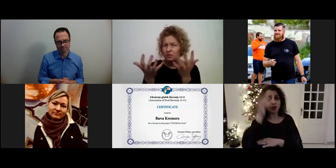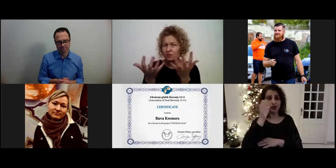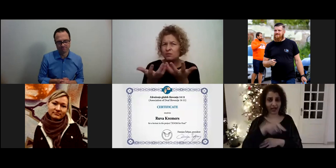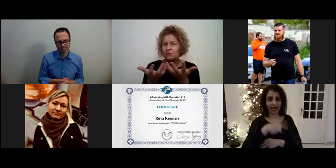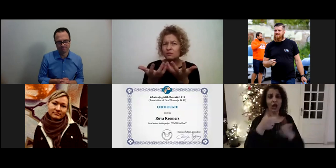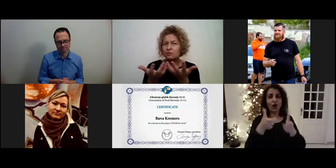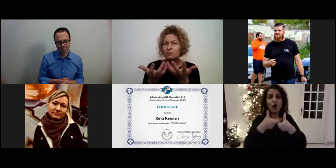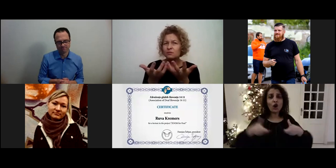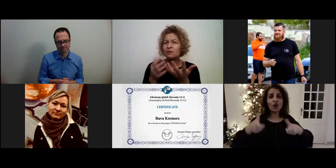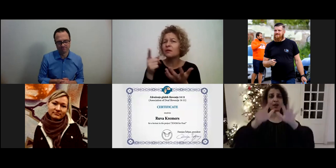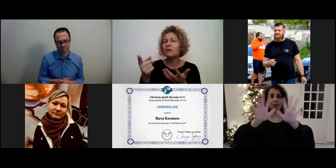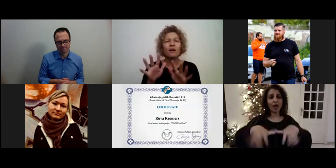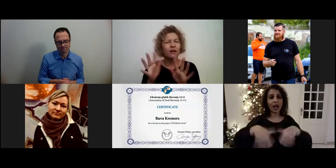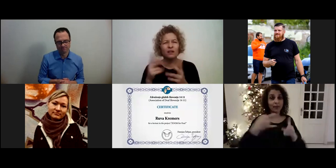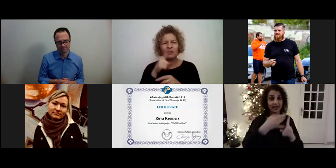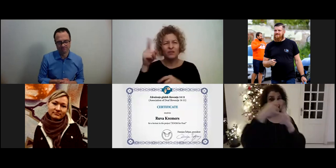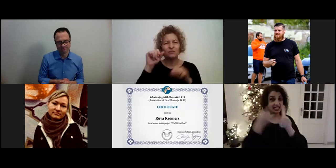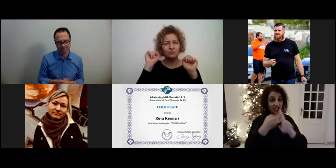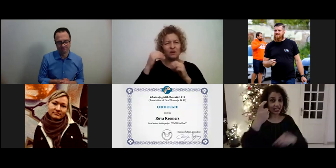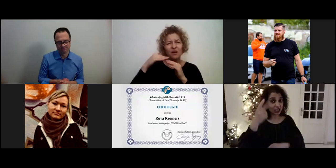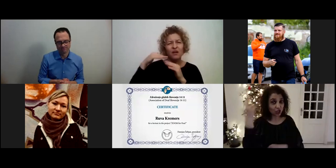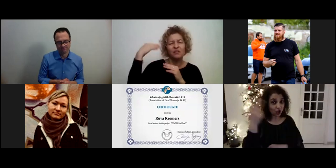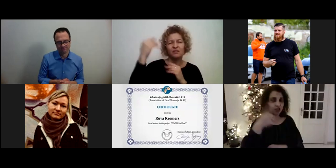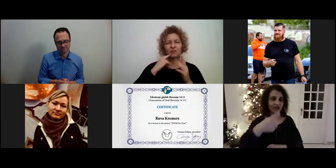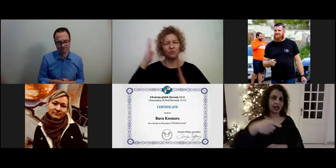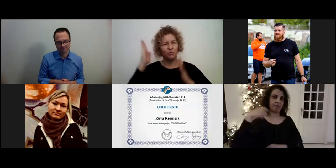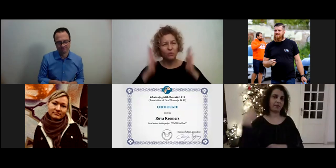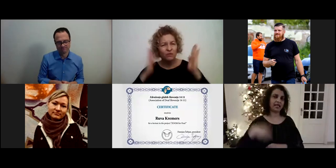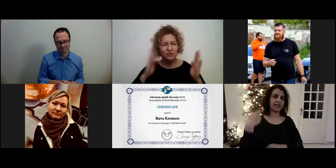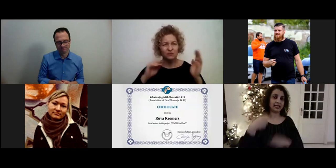and see the worldwide reach that this has.